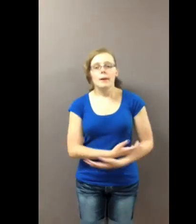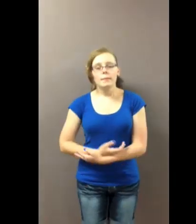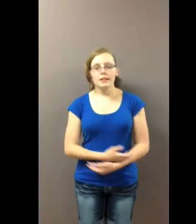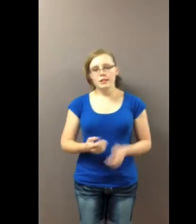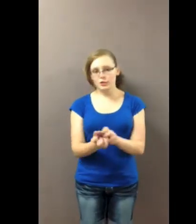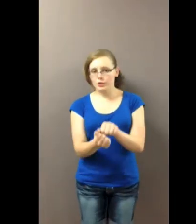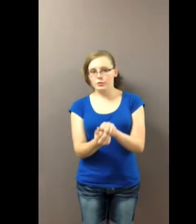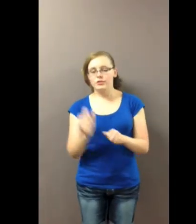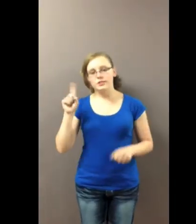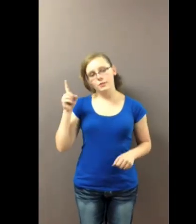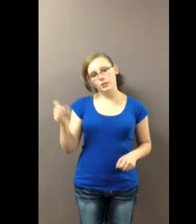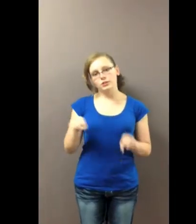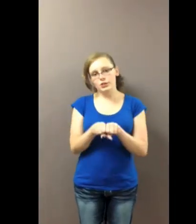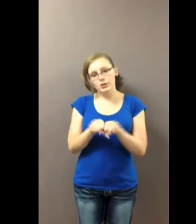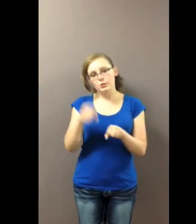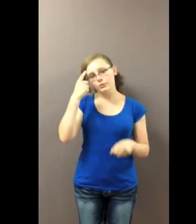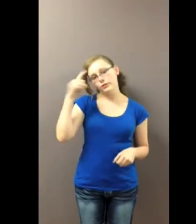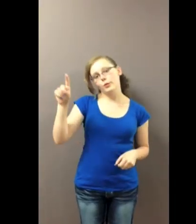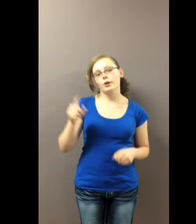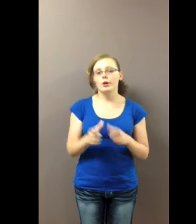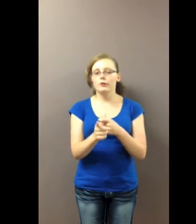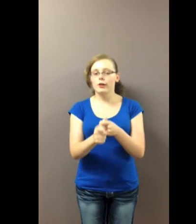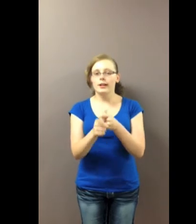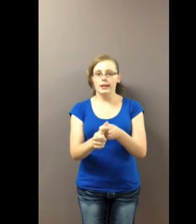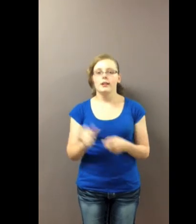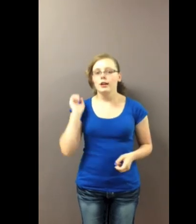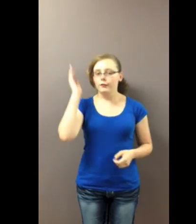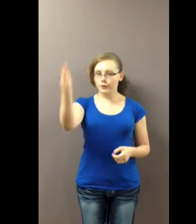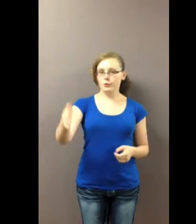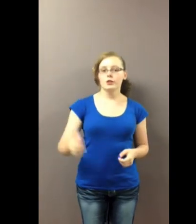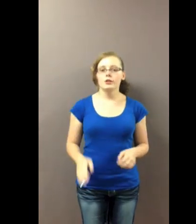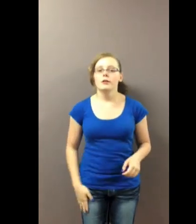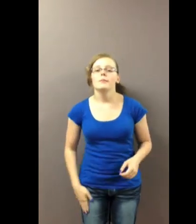This puppy is chewing on somebody's sneaker. He will have to be scolded.